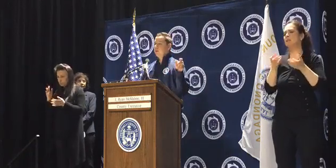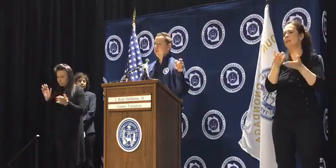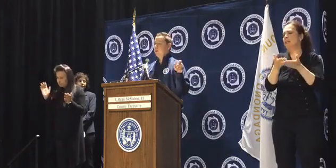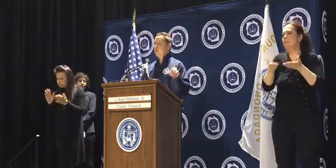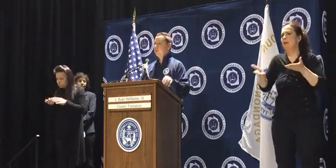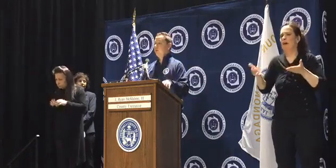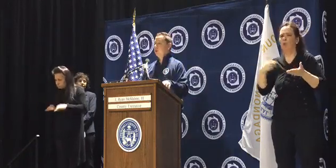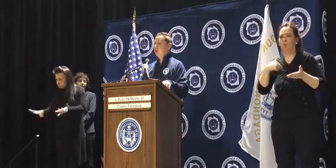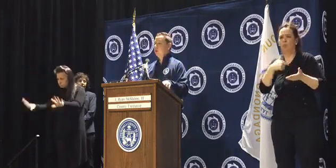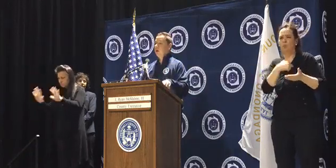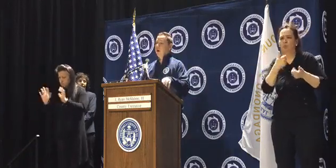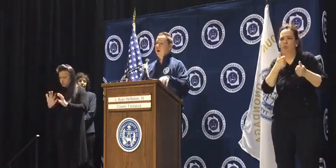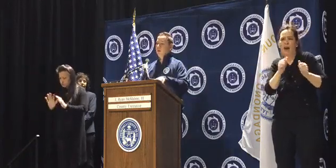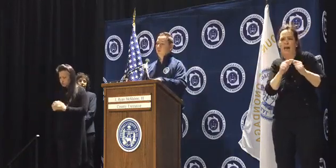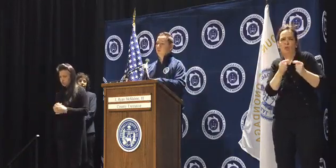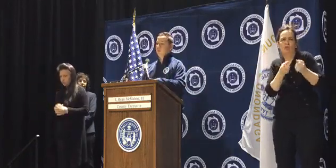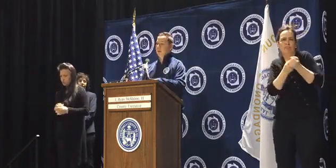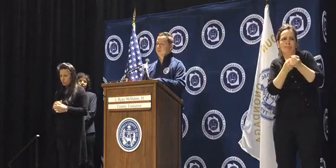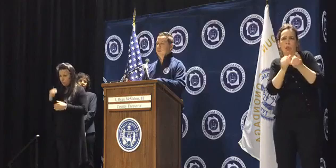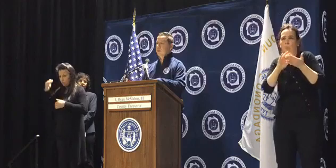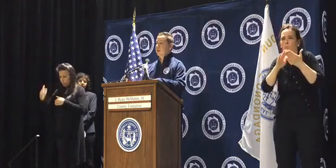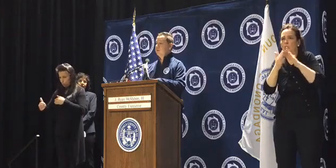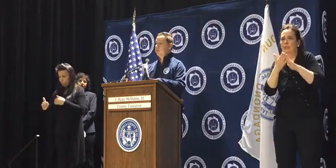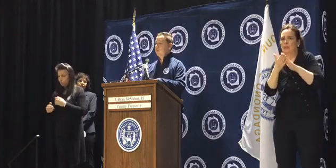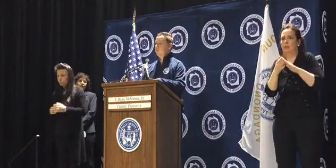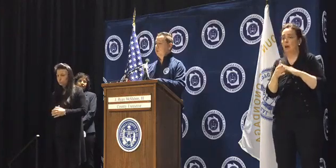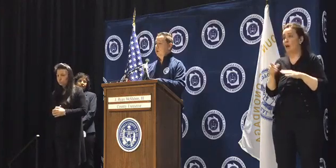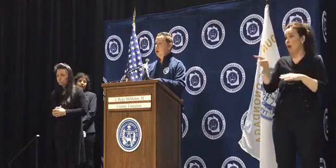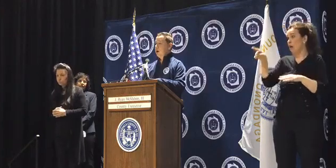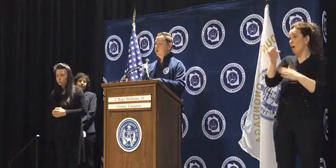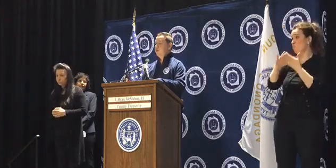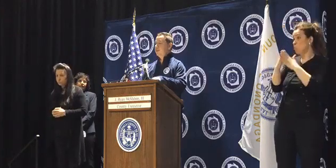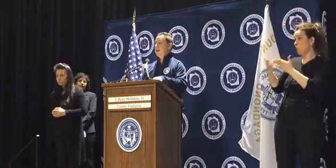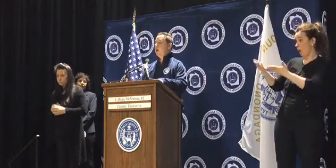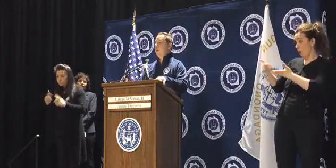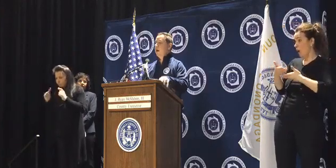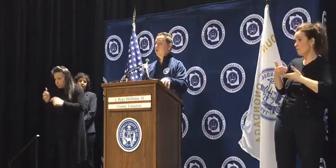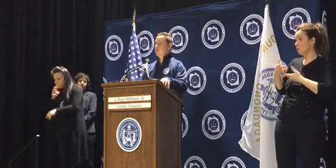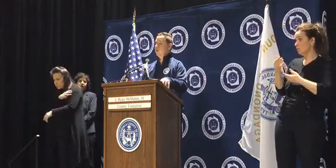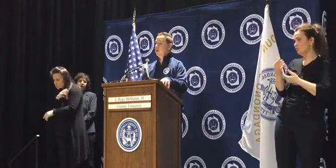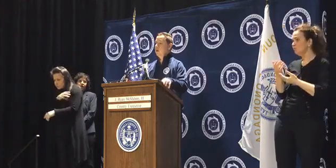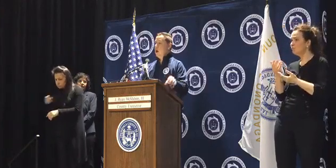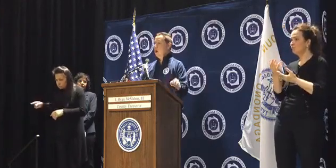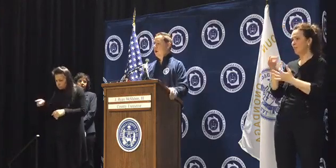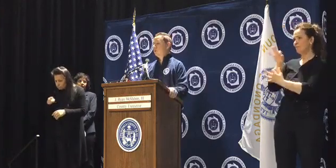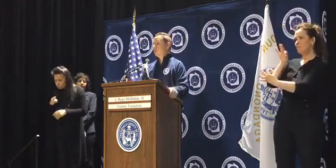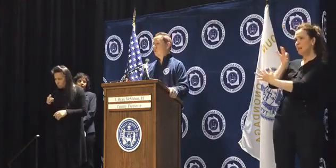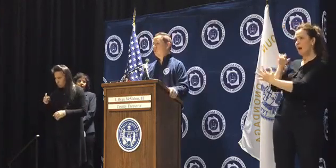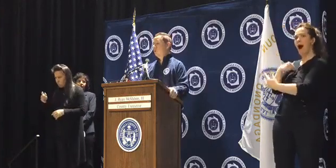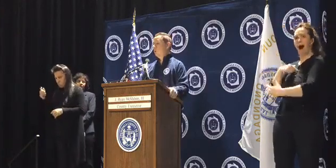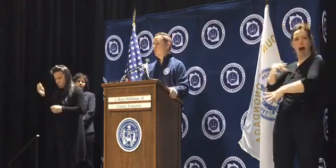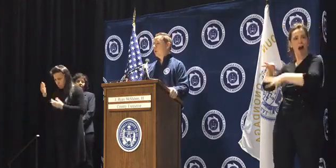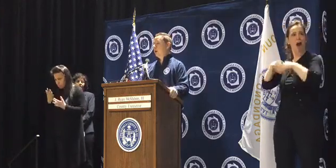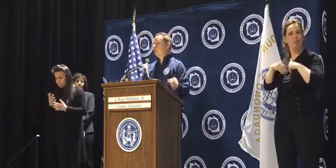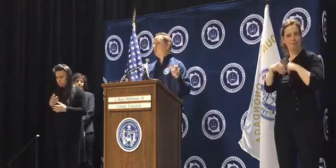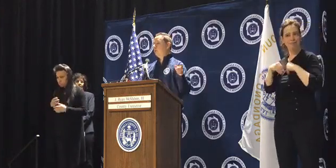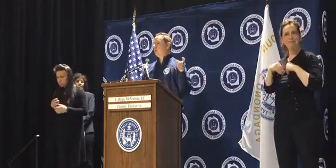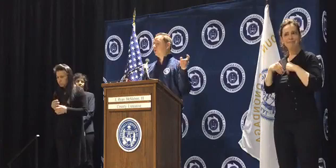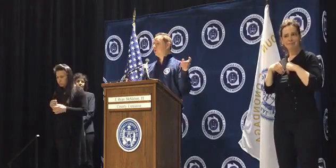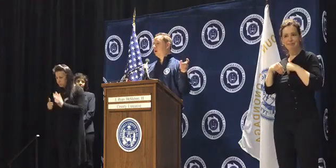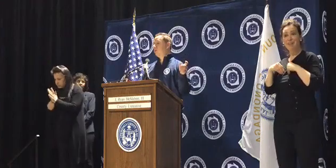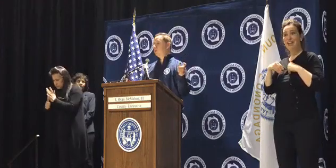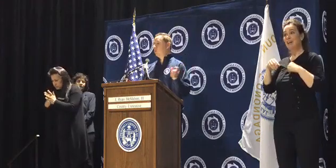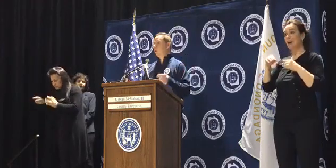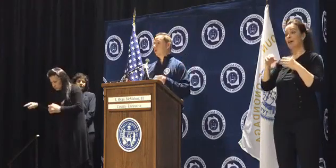from various people in the community. Some of these tips have led us into different stockpiles. And so we're trying to procure